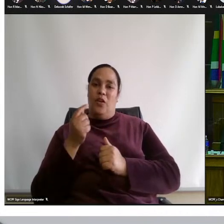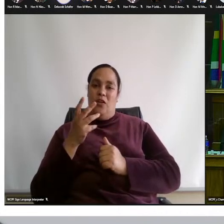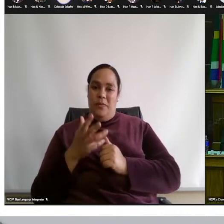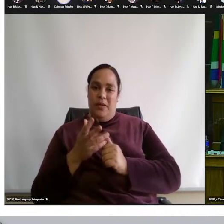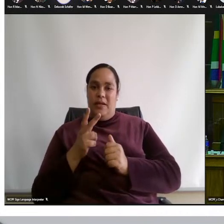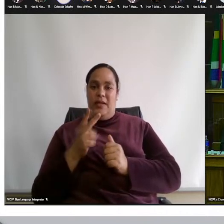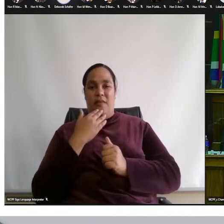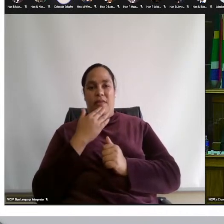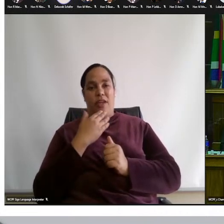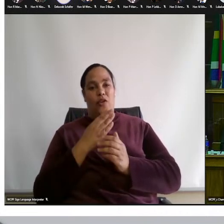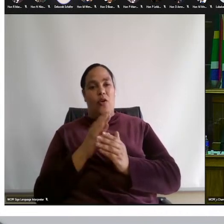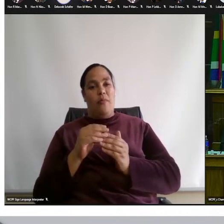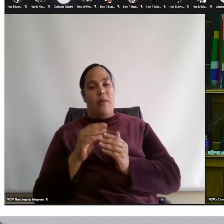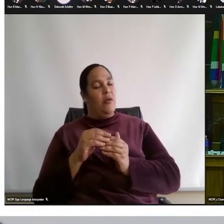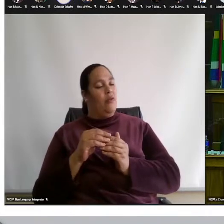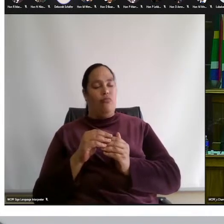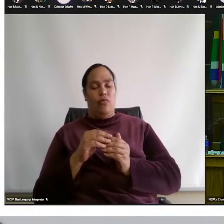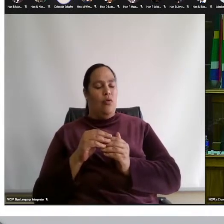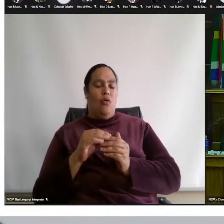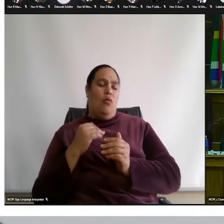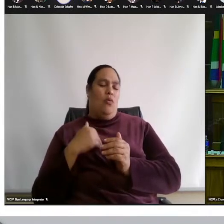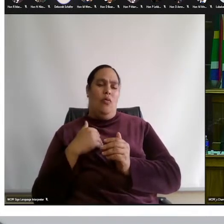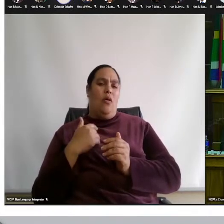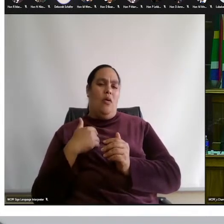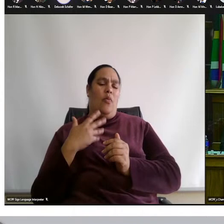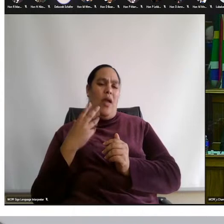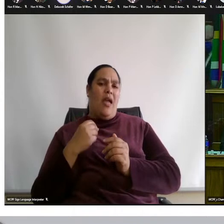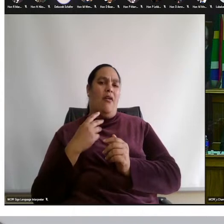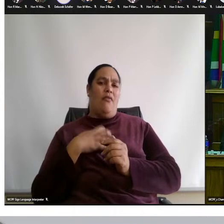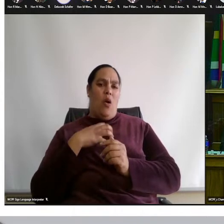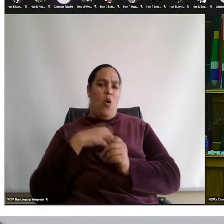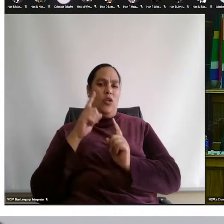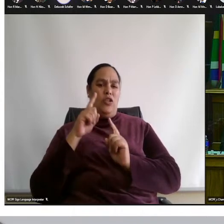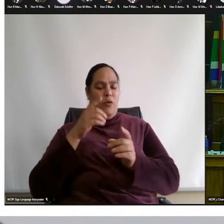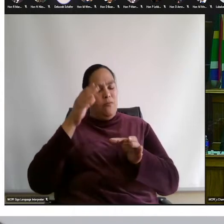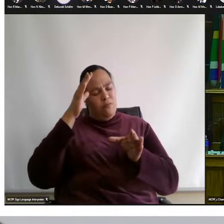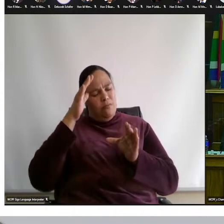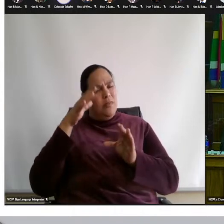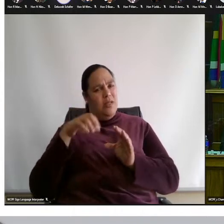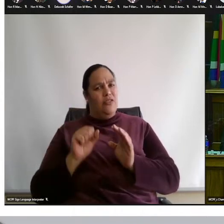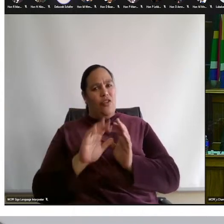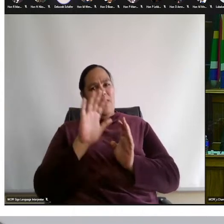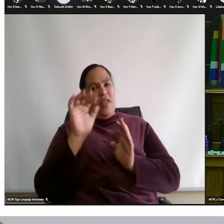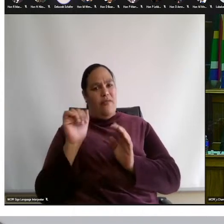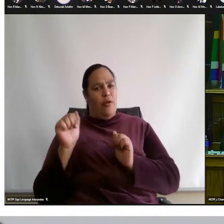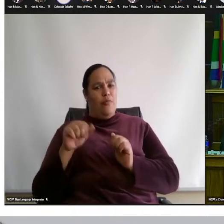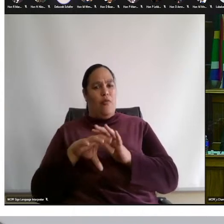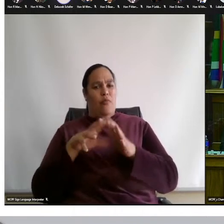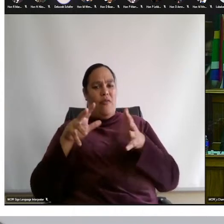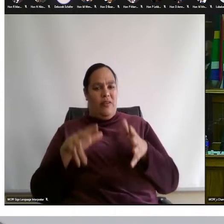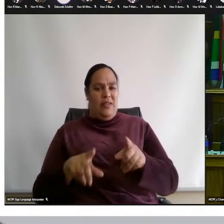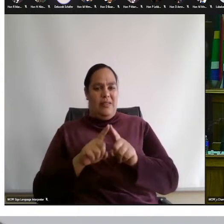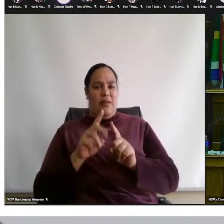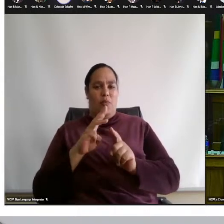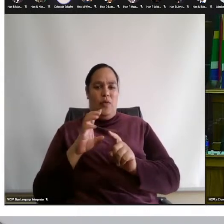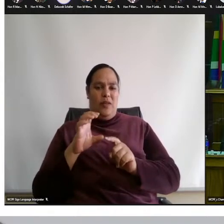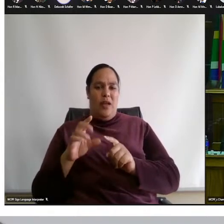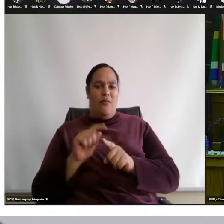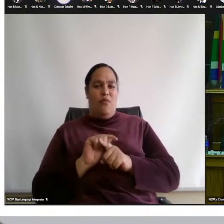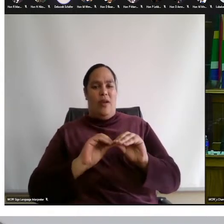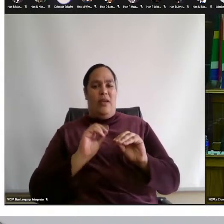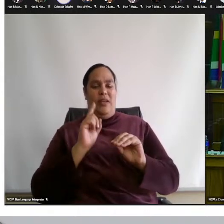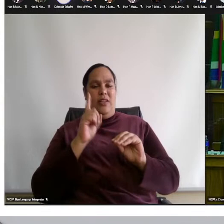thank you, Member Boetza. No, of course I don't. We have our own excellent specialists in South Africa employed in our province as well in the Western Cape to train our